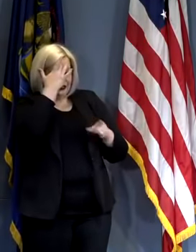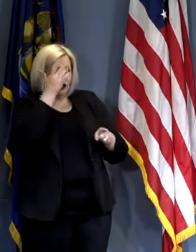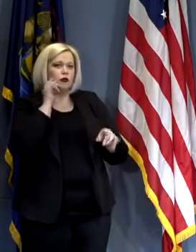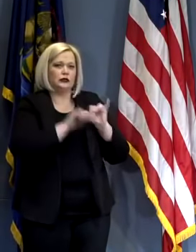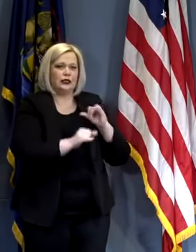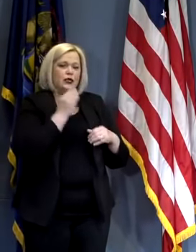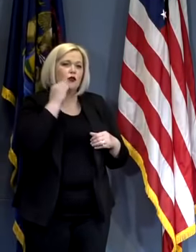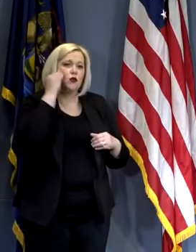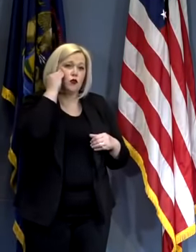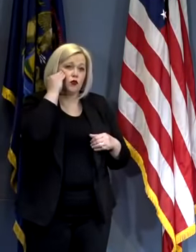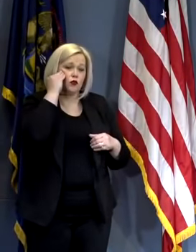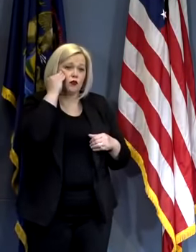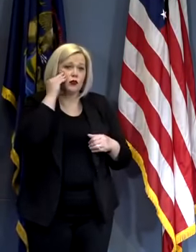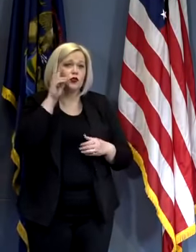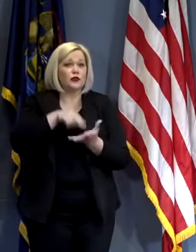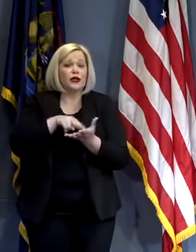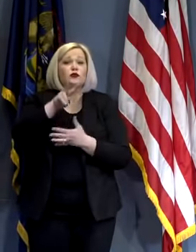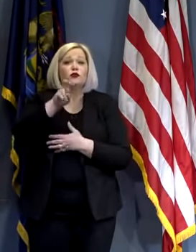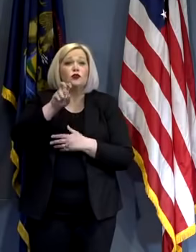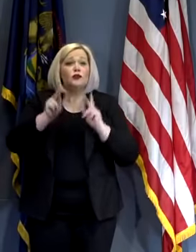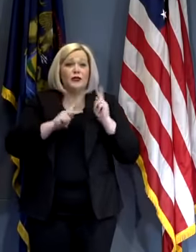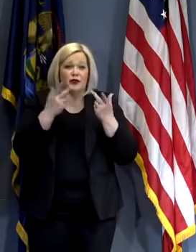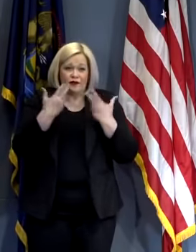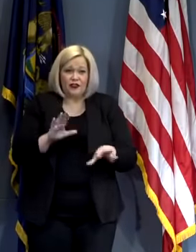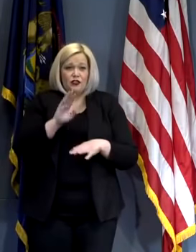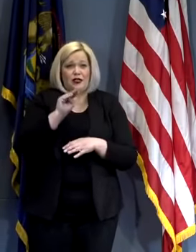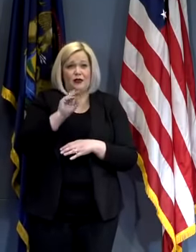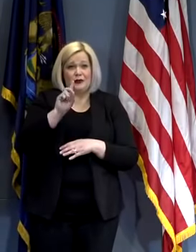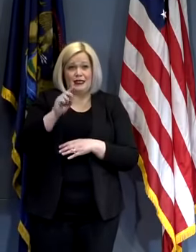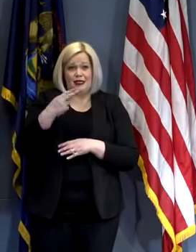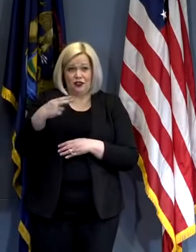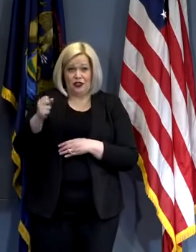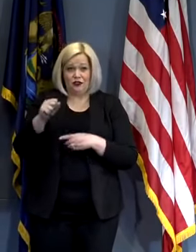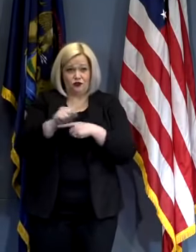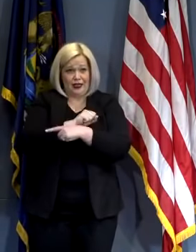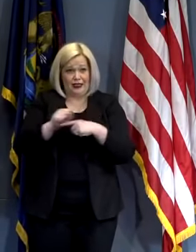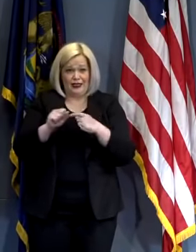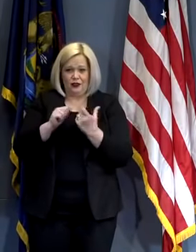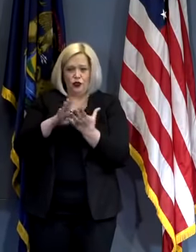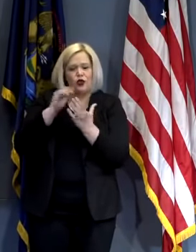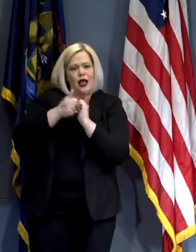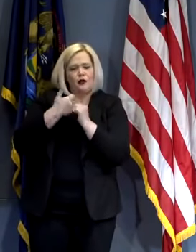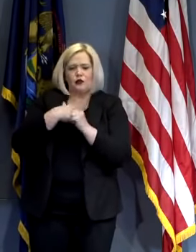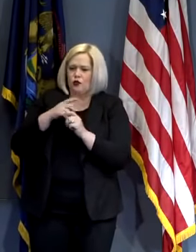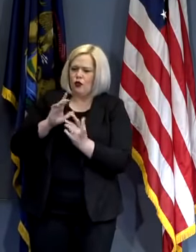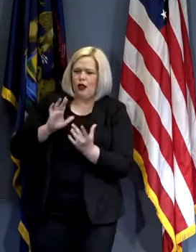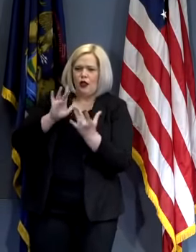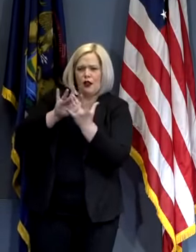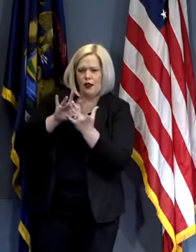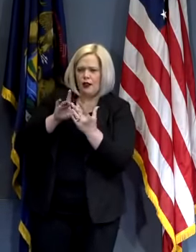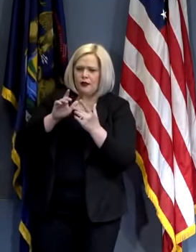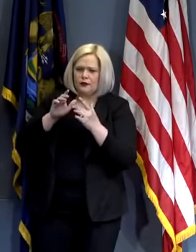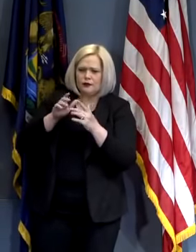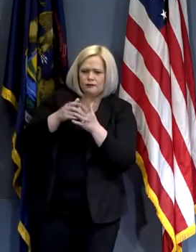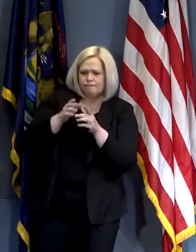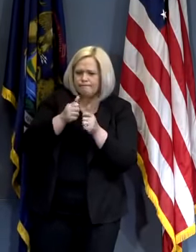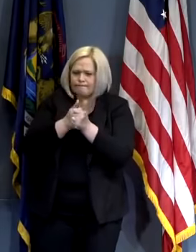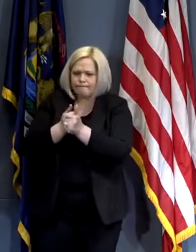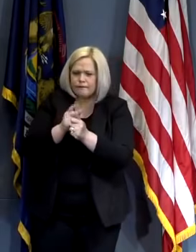2,200 individuals have completed the MDHHS training on contact tracing and are ready to begin